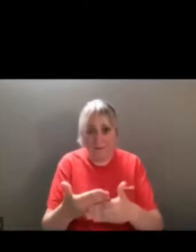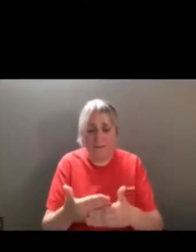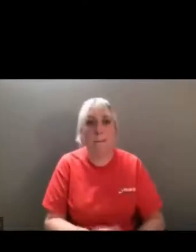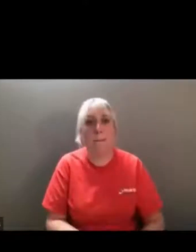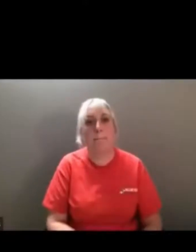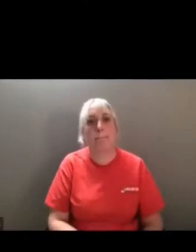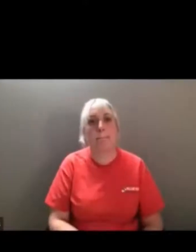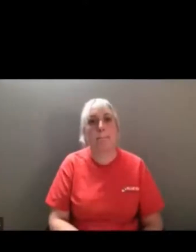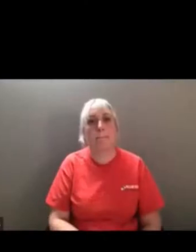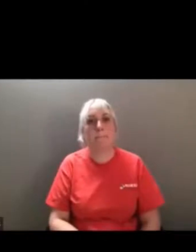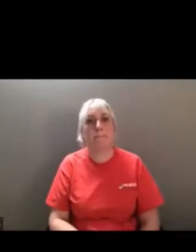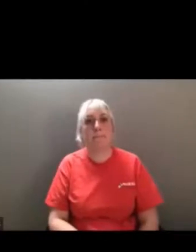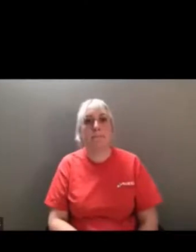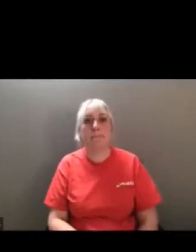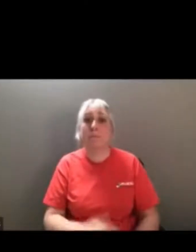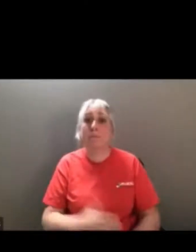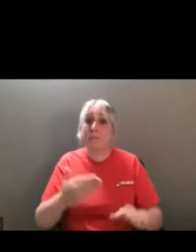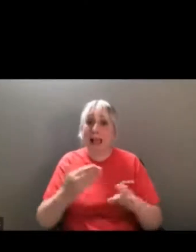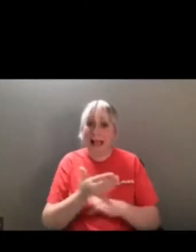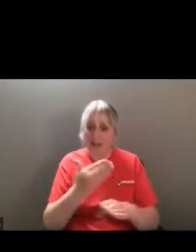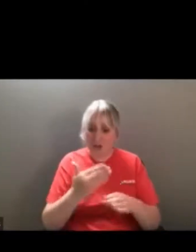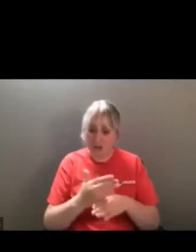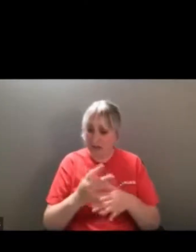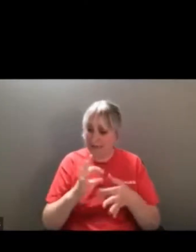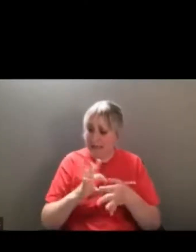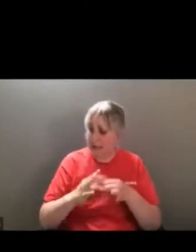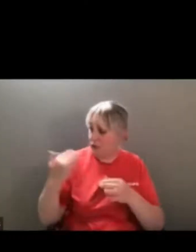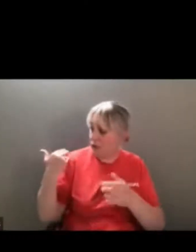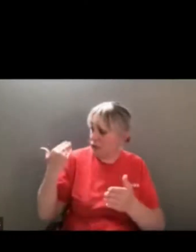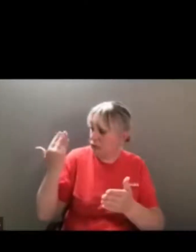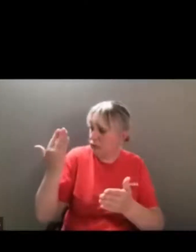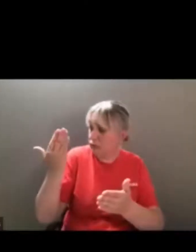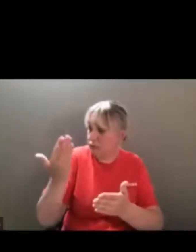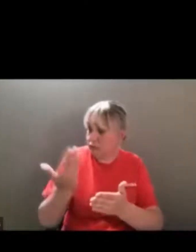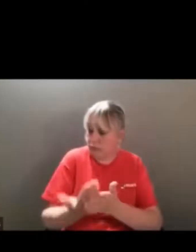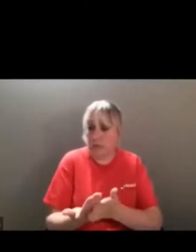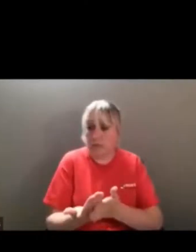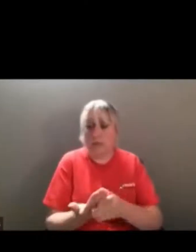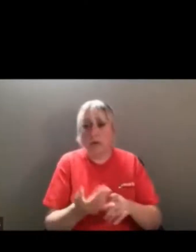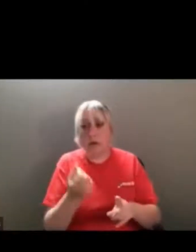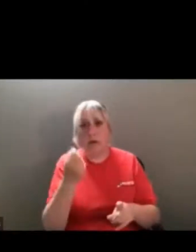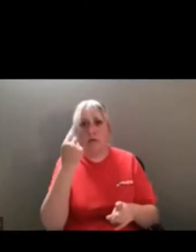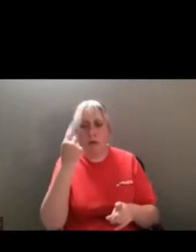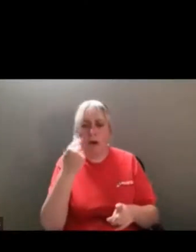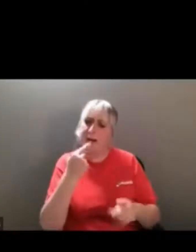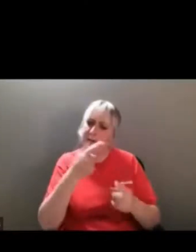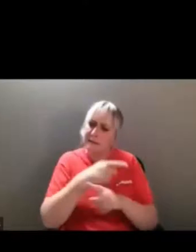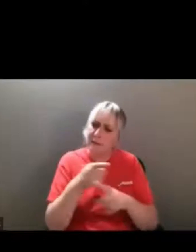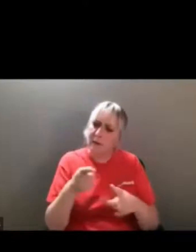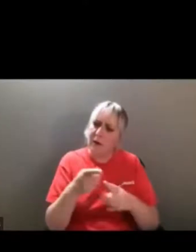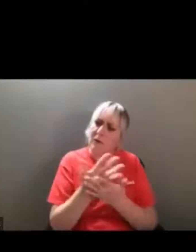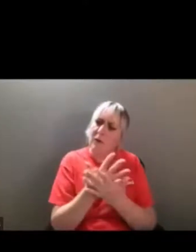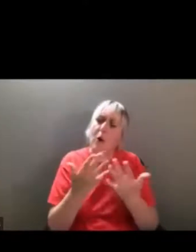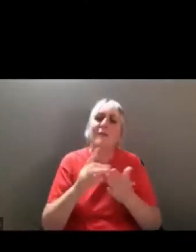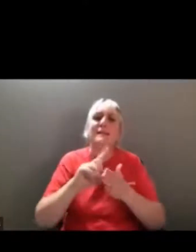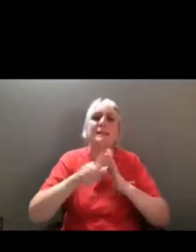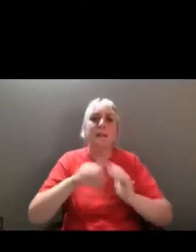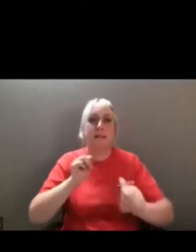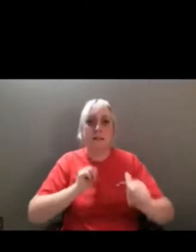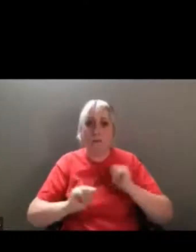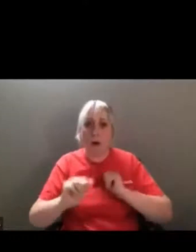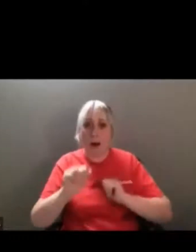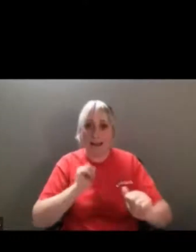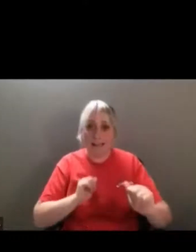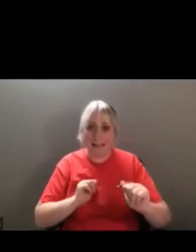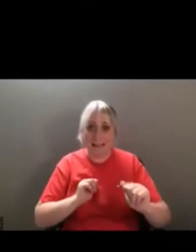although impairment specific from the past, convey a sense of what today would be termed disability pride. They also invariably occur concurrently